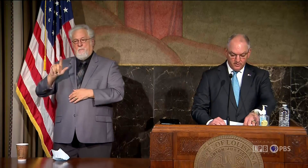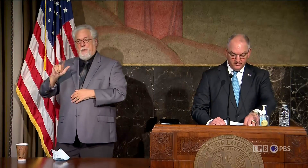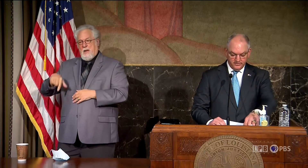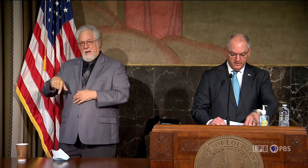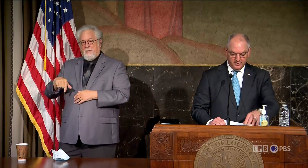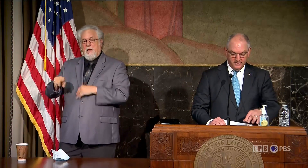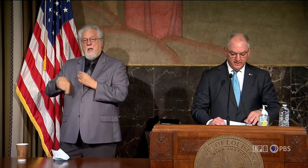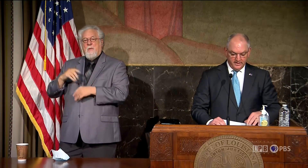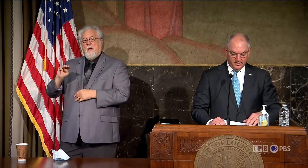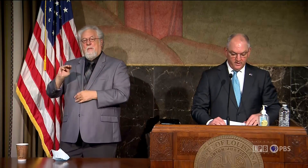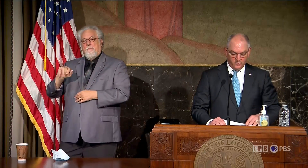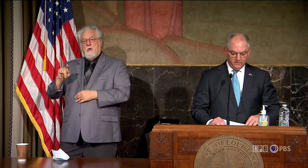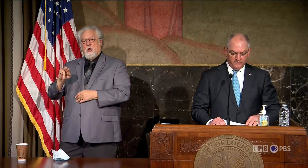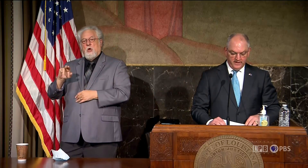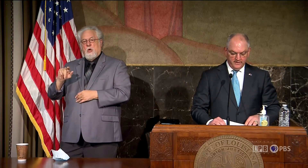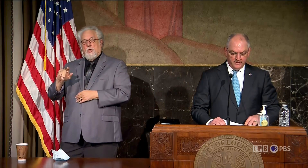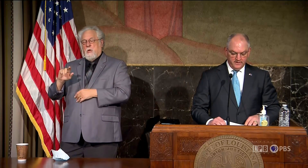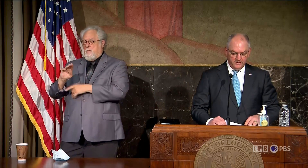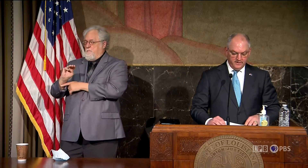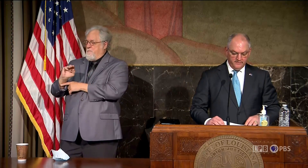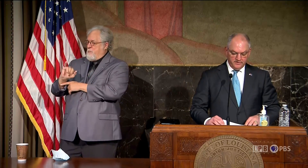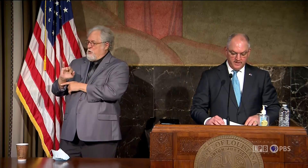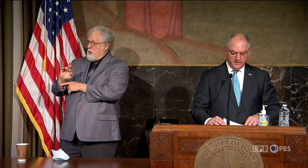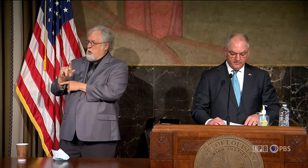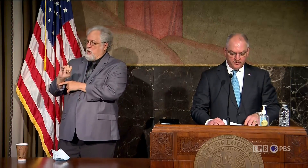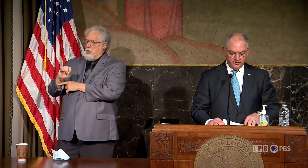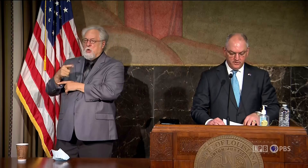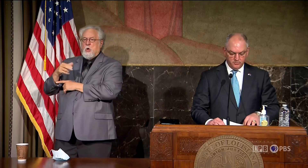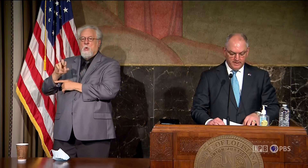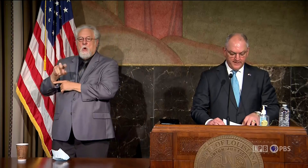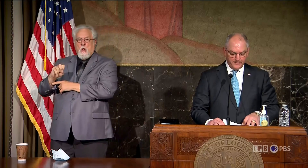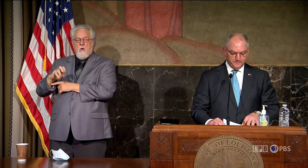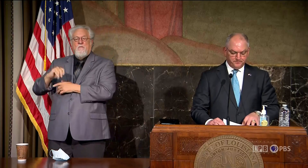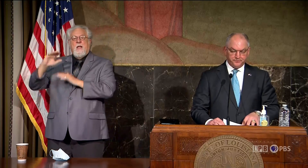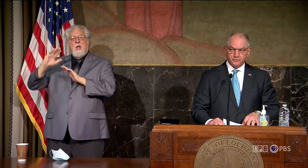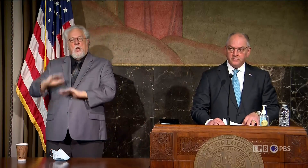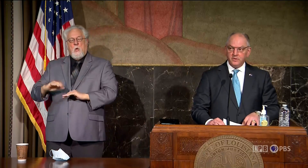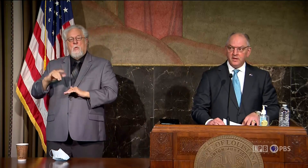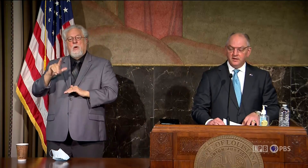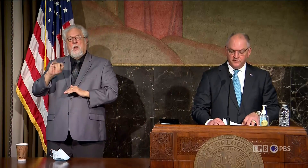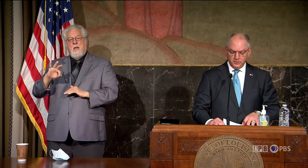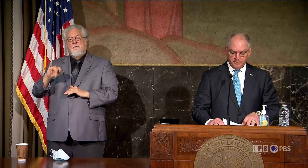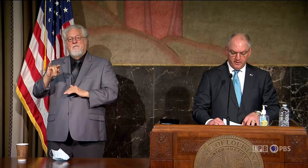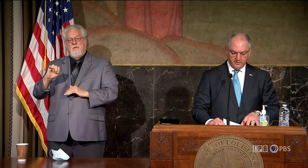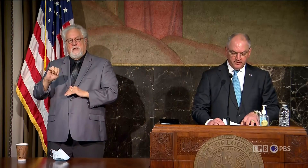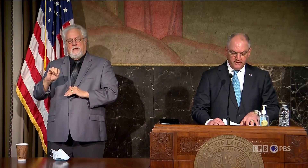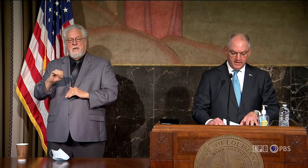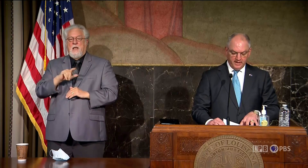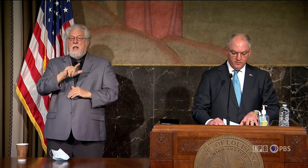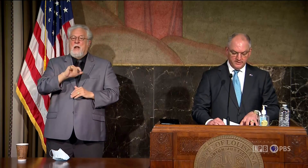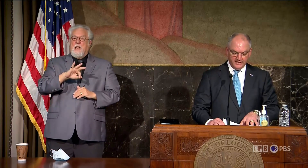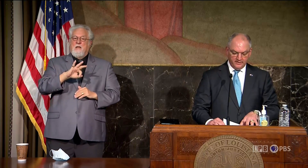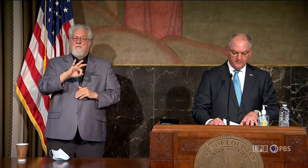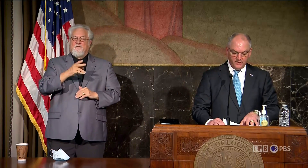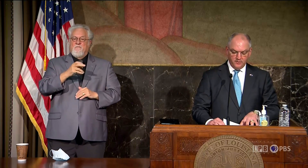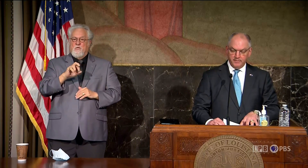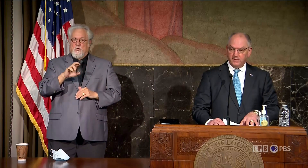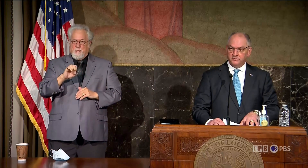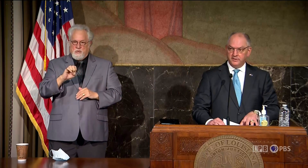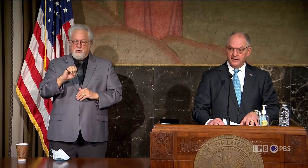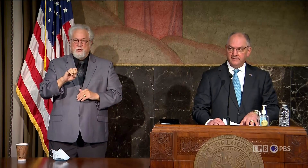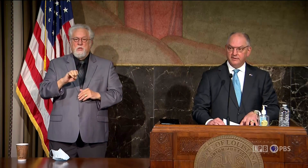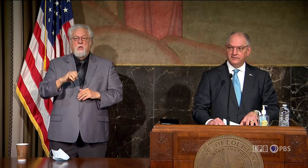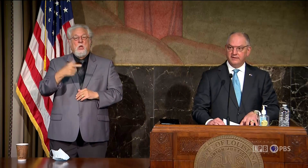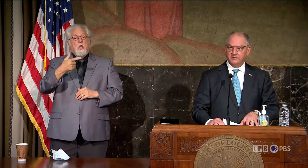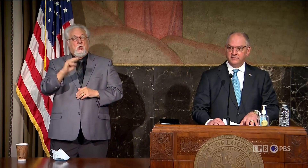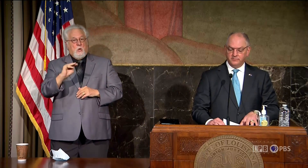Myrtle Grove, in Lower Lafitte in the vicinity of Goose Bayou, Lafourche Parish, LA1 south of Golden Meadow